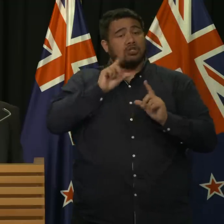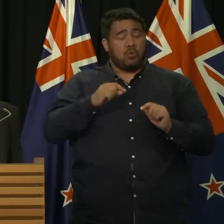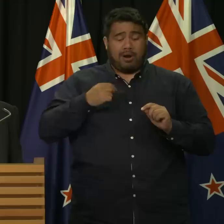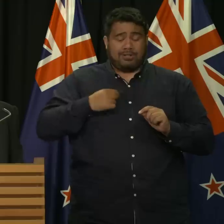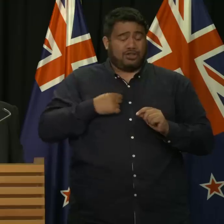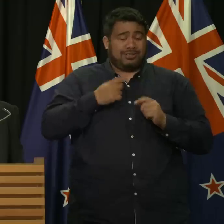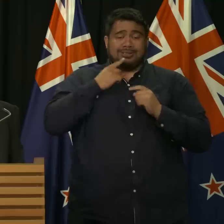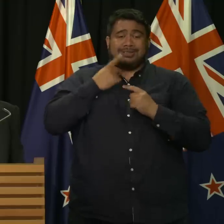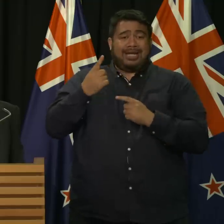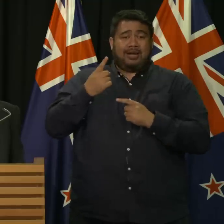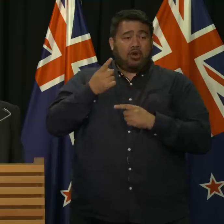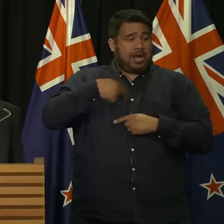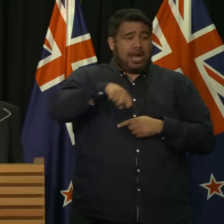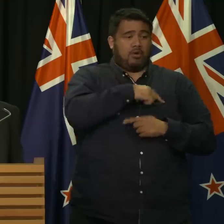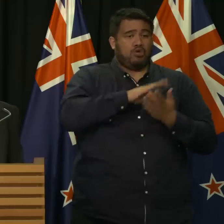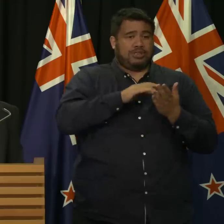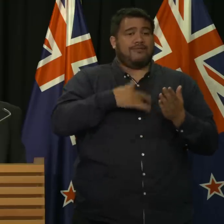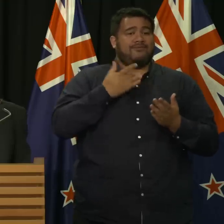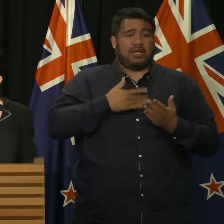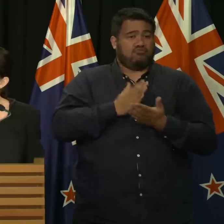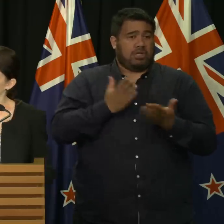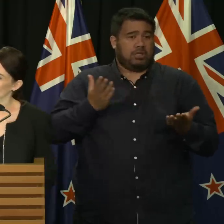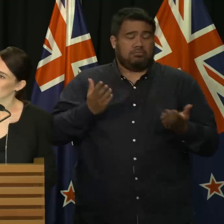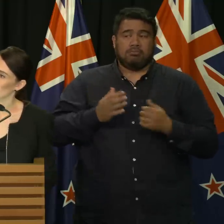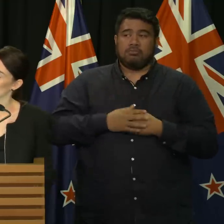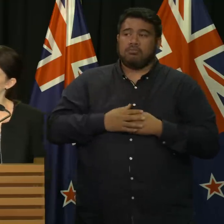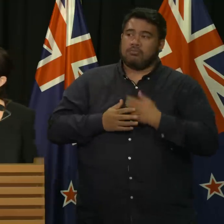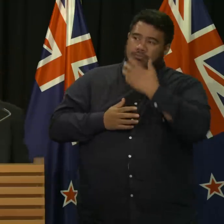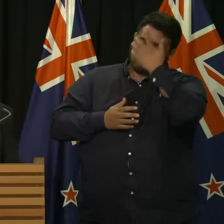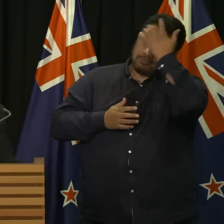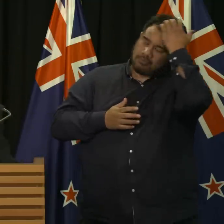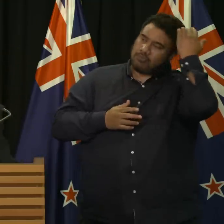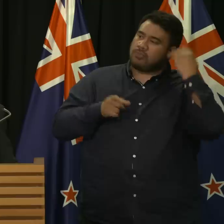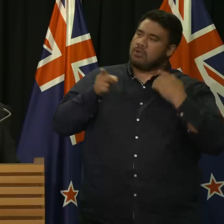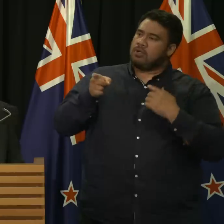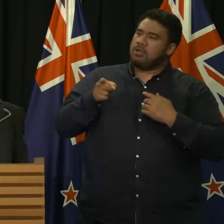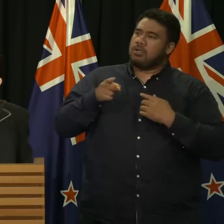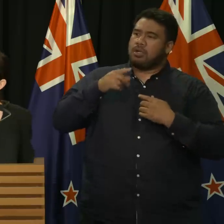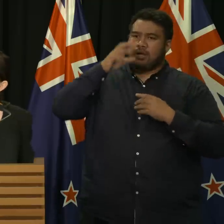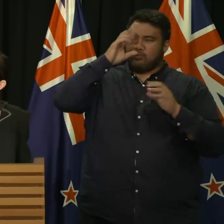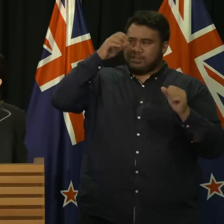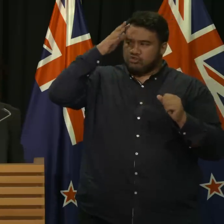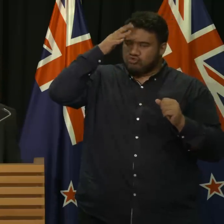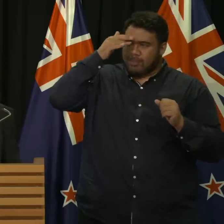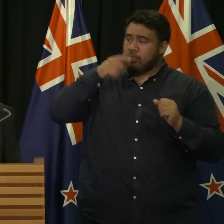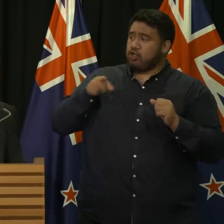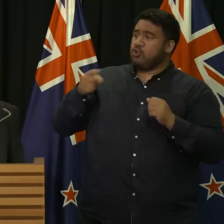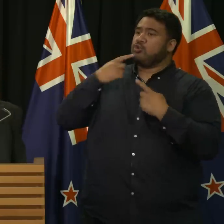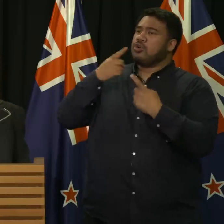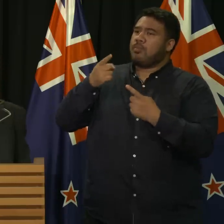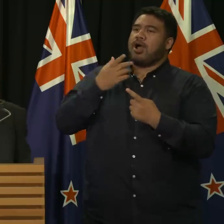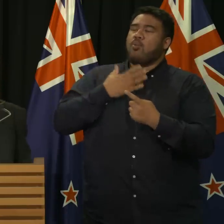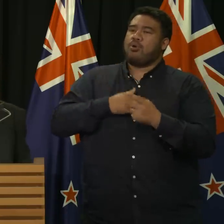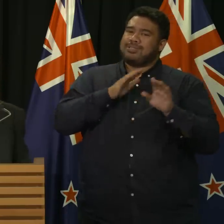that exists here within New Zealand. What was his response to you saying you wanted sympathy and love for Muslims?